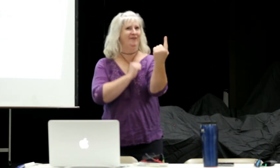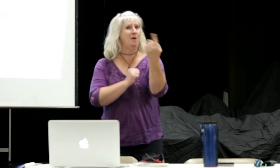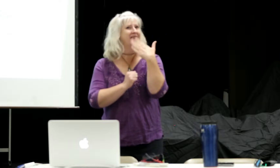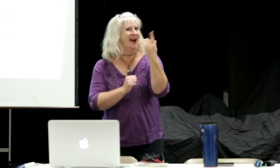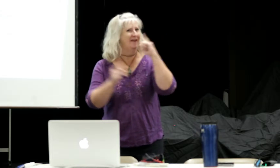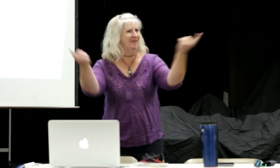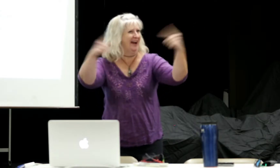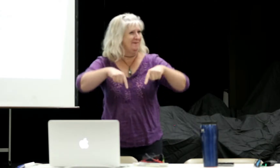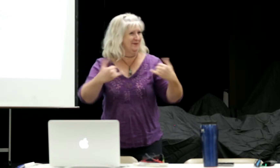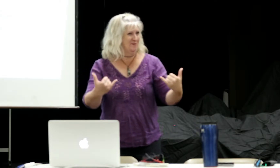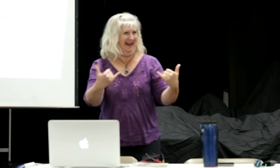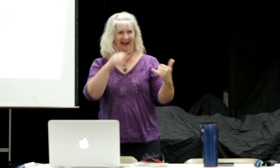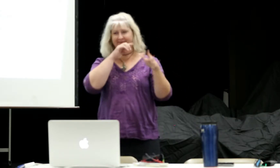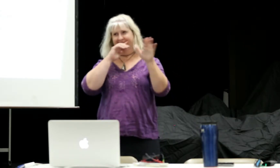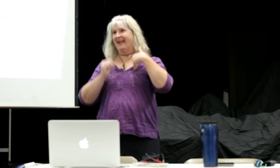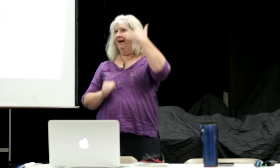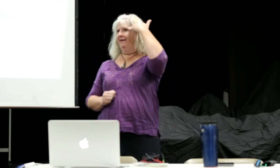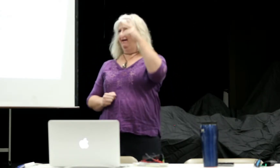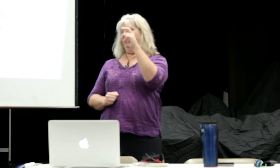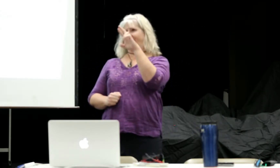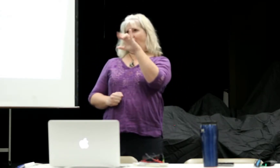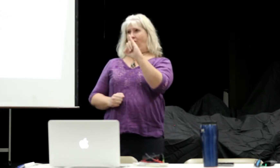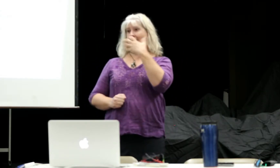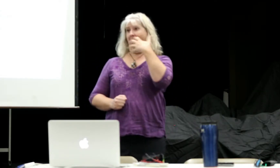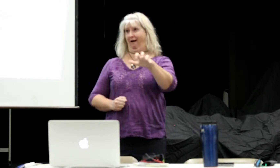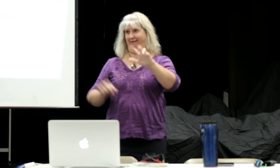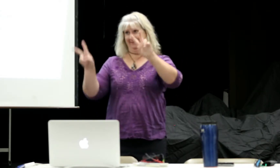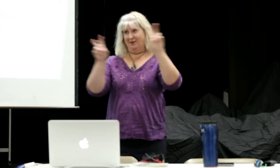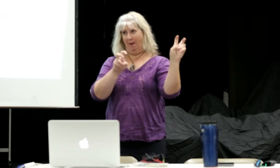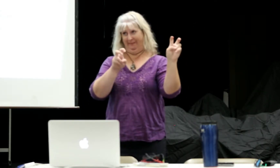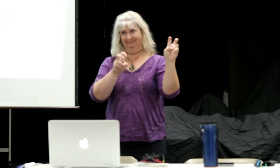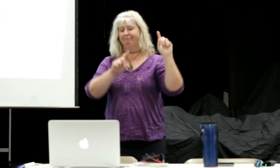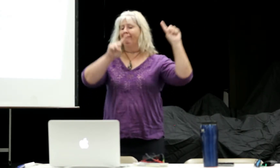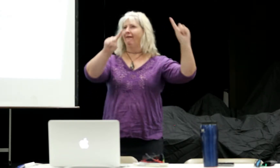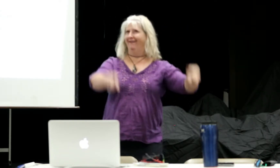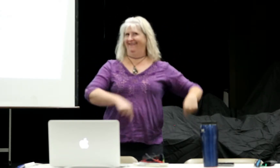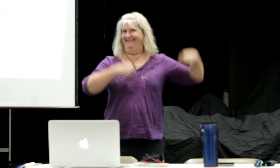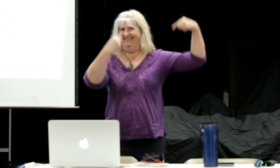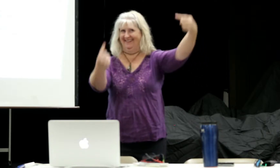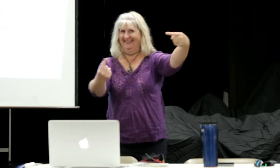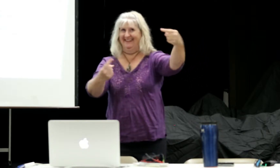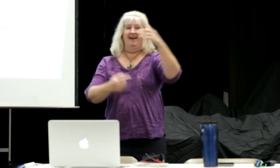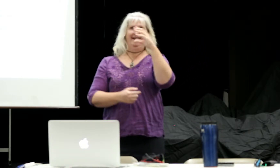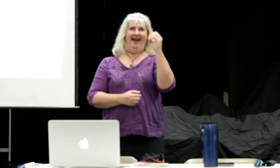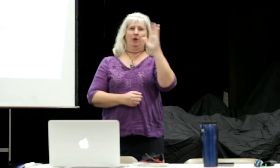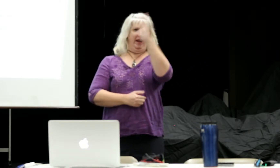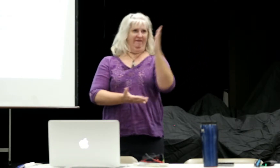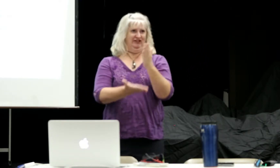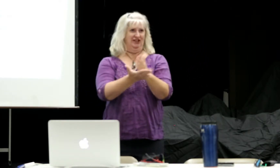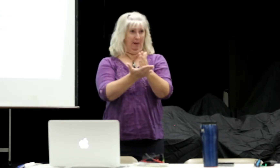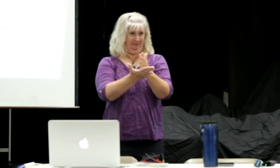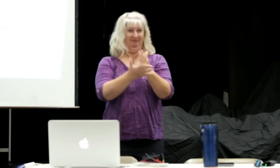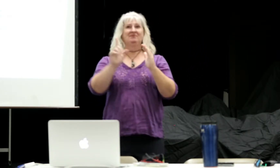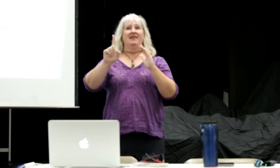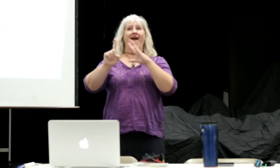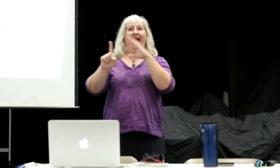Hi everyone, thank you everyone for coming today. I know that VRI has been and still is a hot topic. I don't think it'll